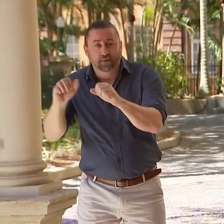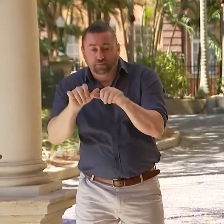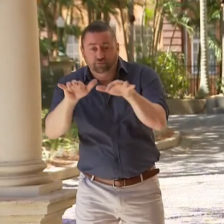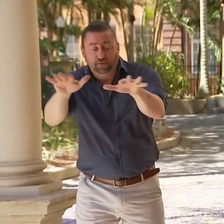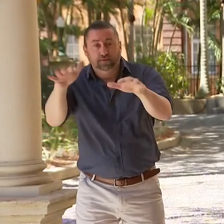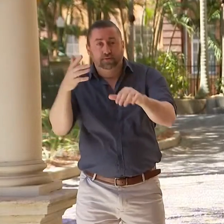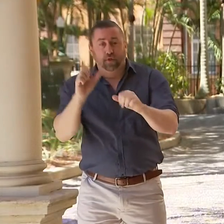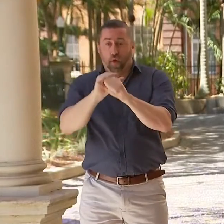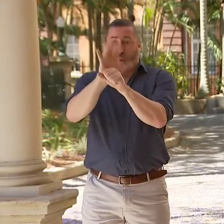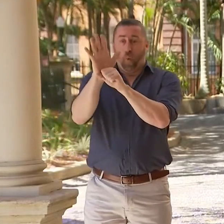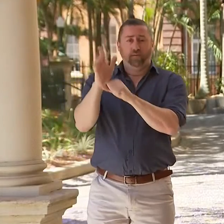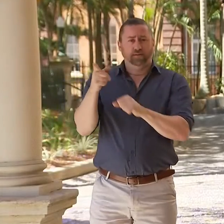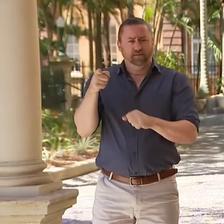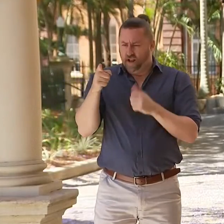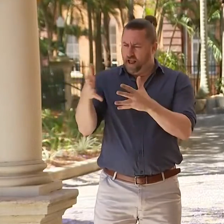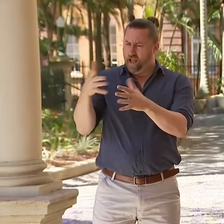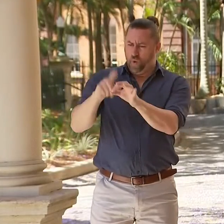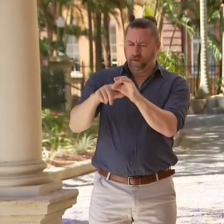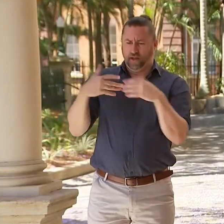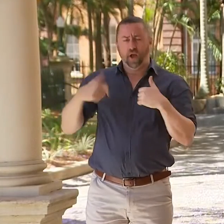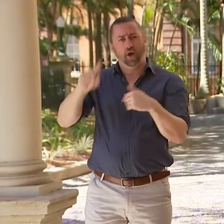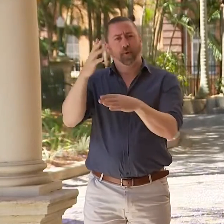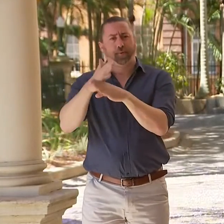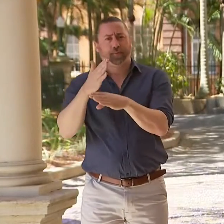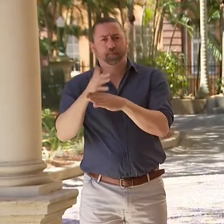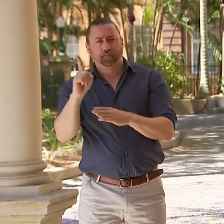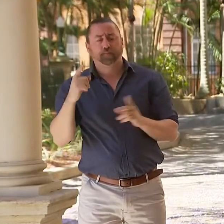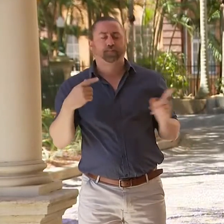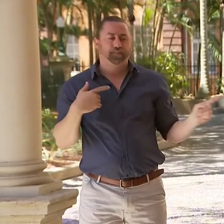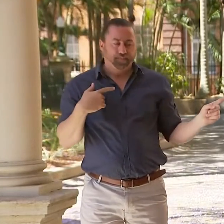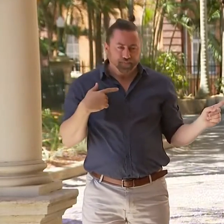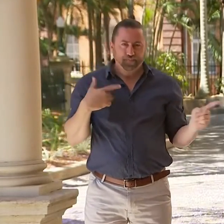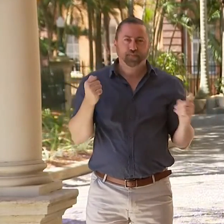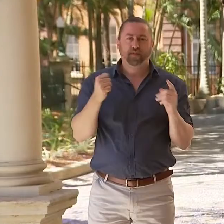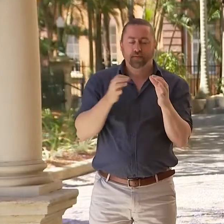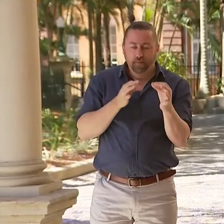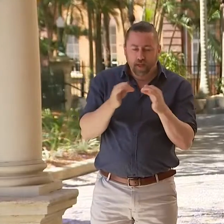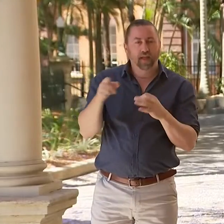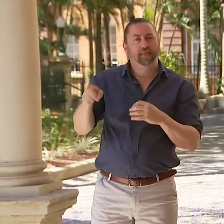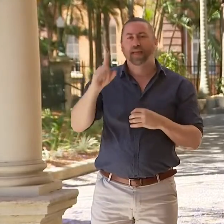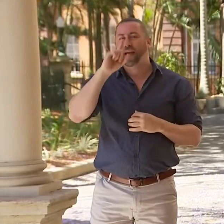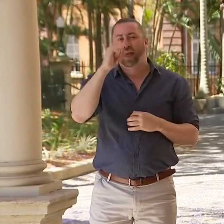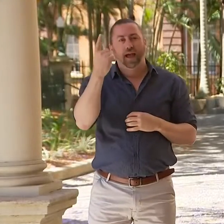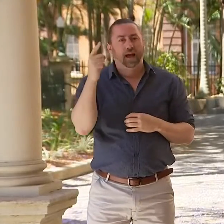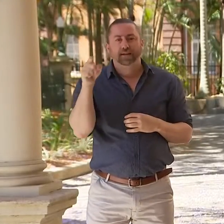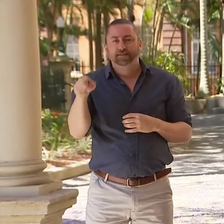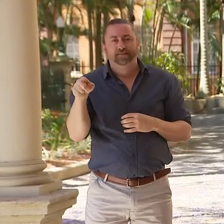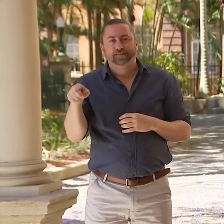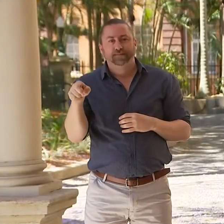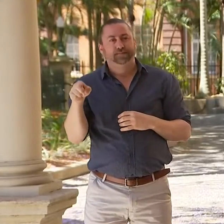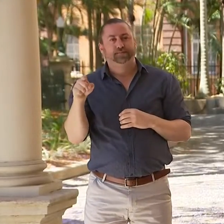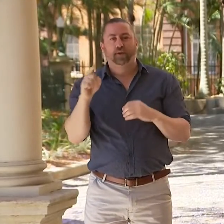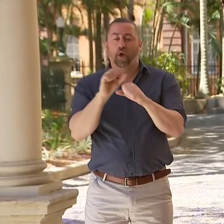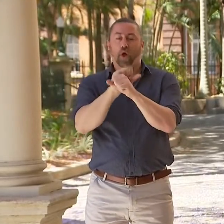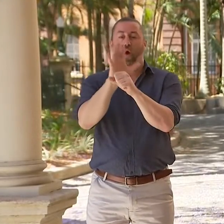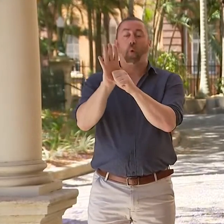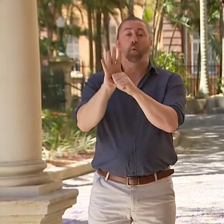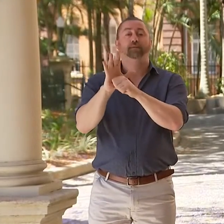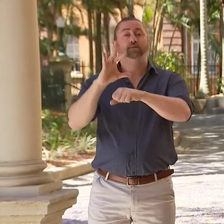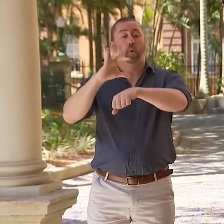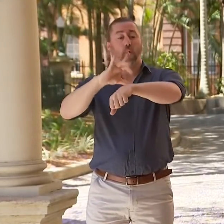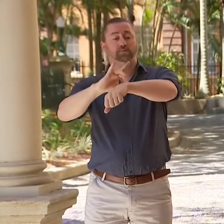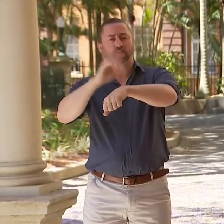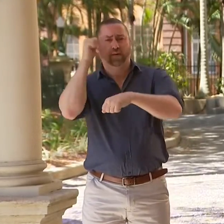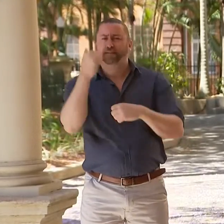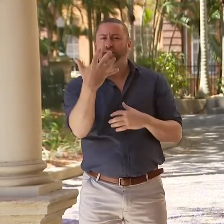staff are currently in Queensland Health allowed to go to work. Is that correct? We're working that through, so they can't in any of our COVID hospitals. You know, we've